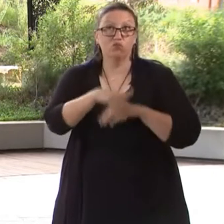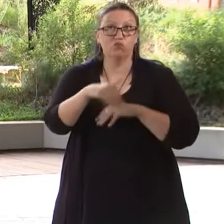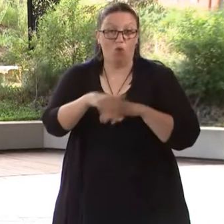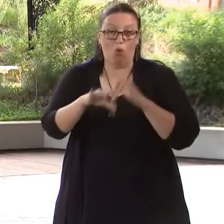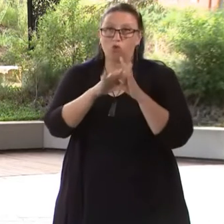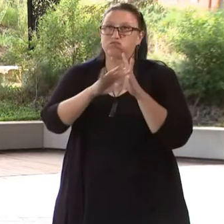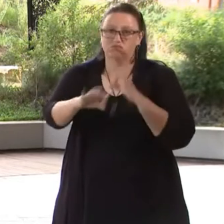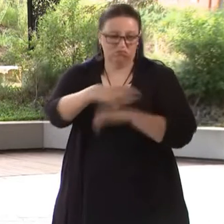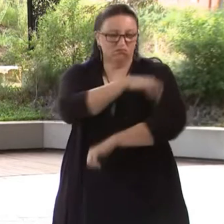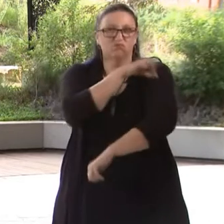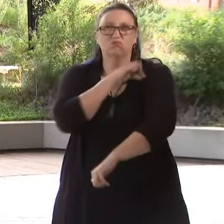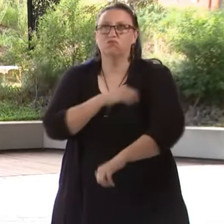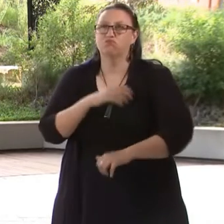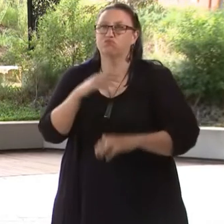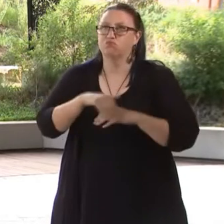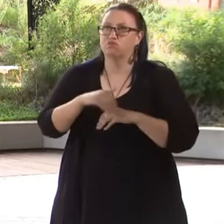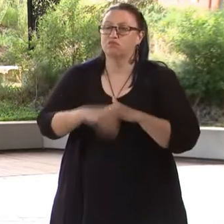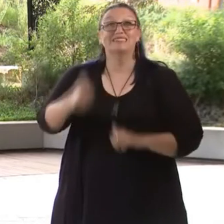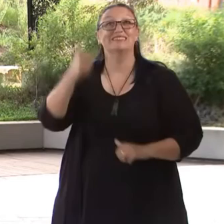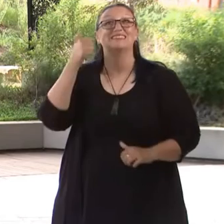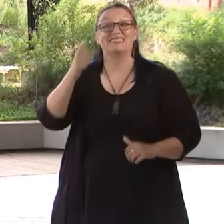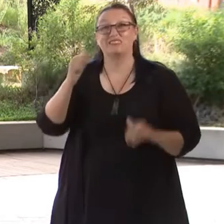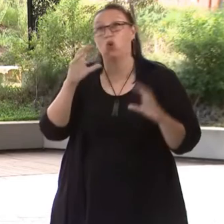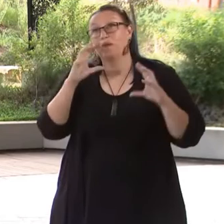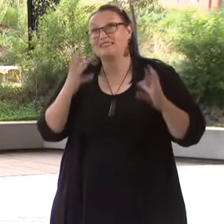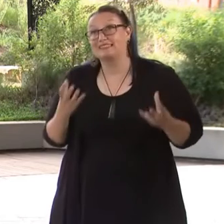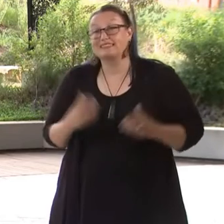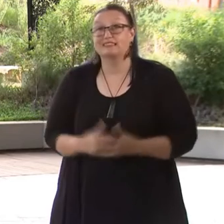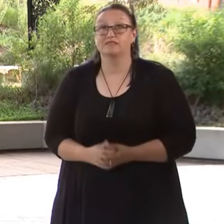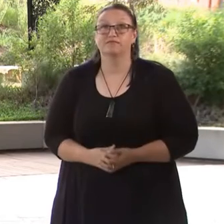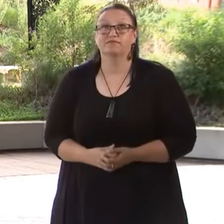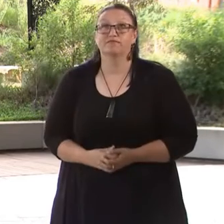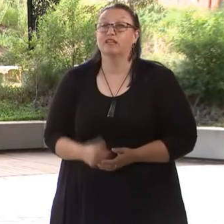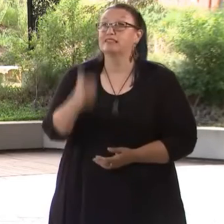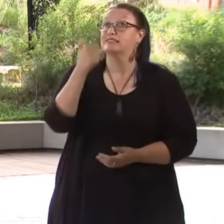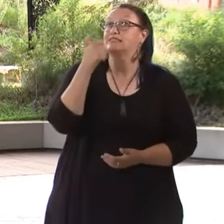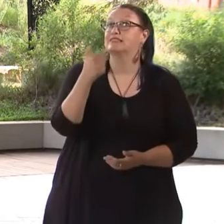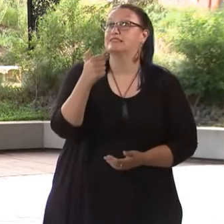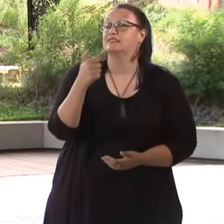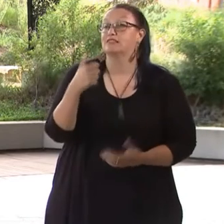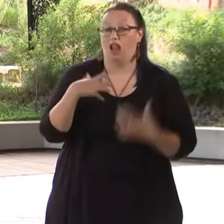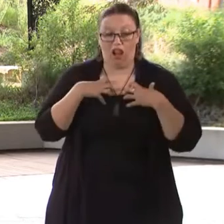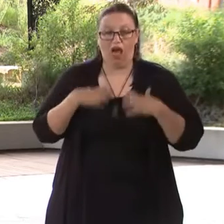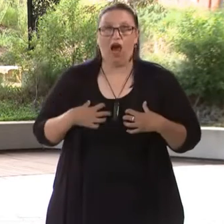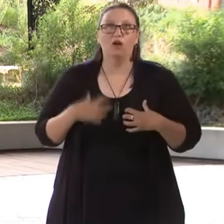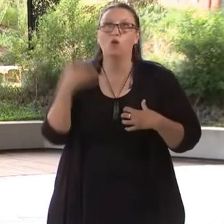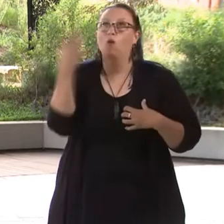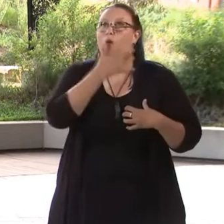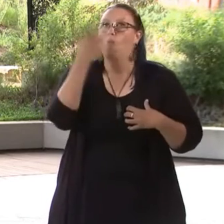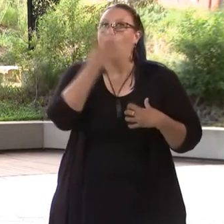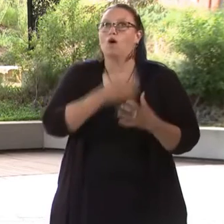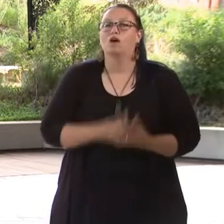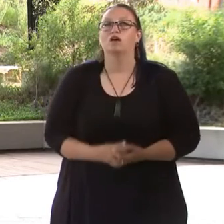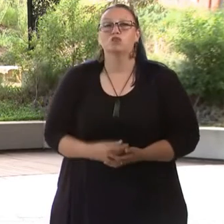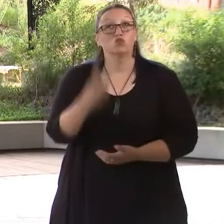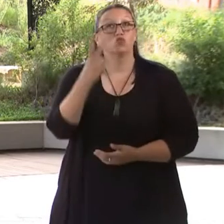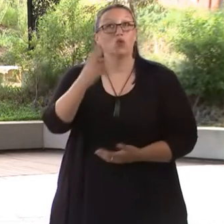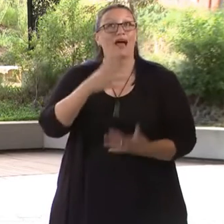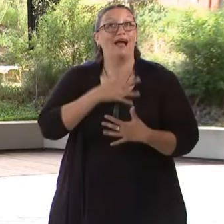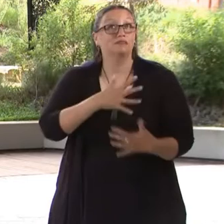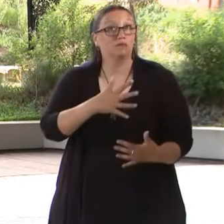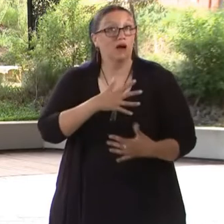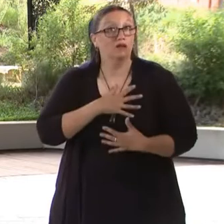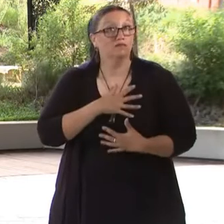disease, 6 had obesity, 6 had chronic lung disease, 2 had asthma, 7